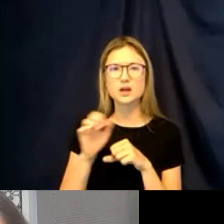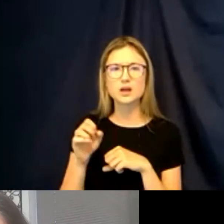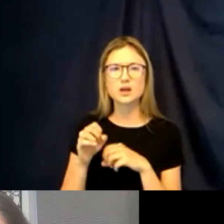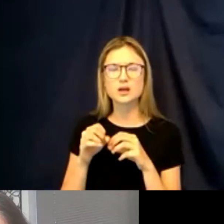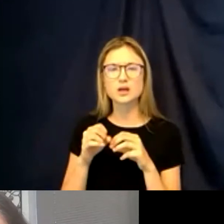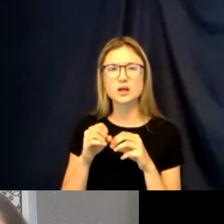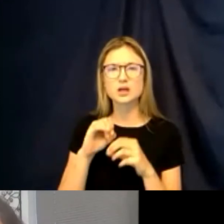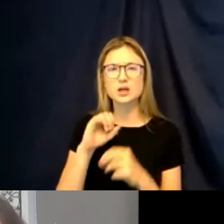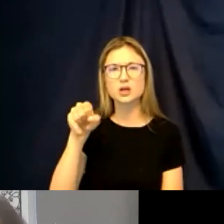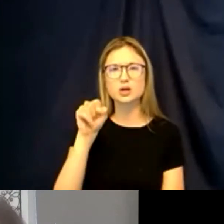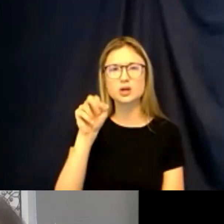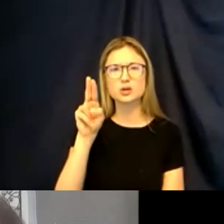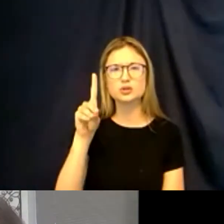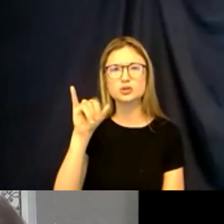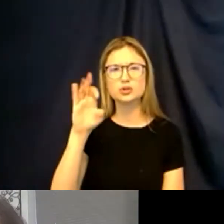Of